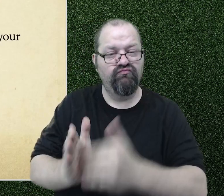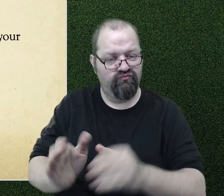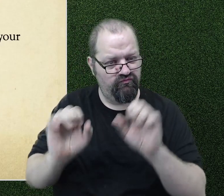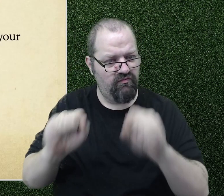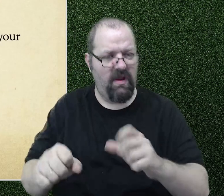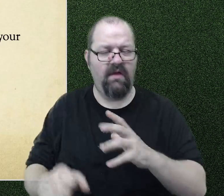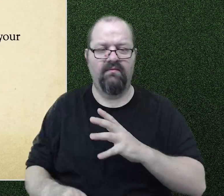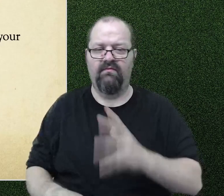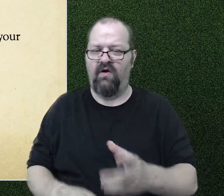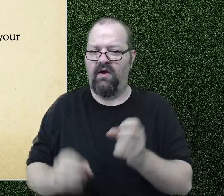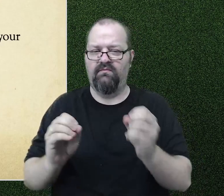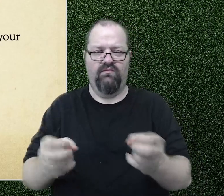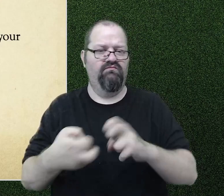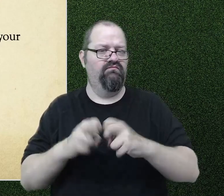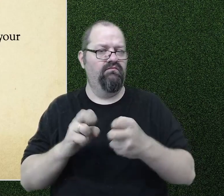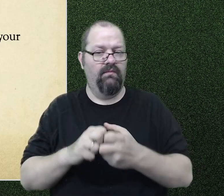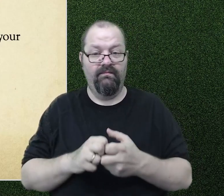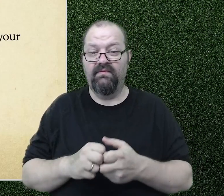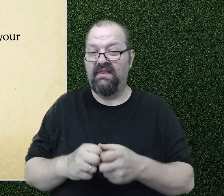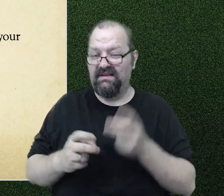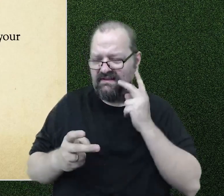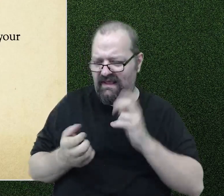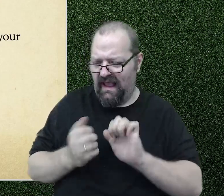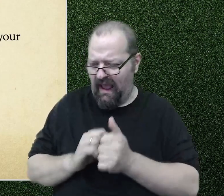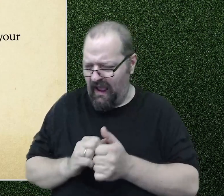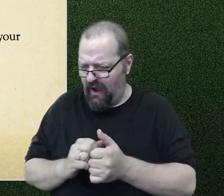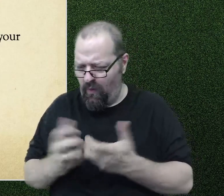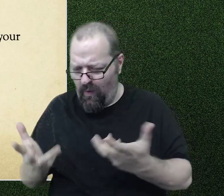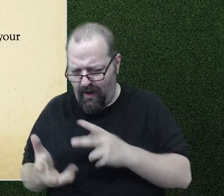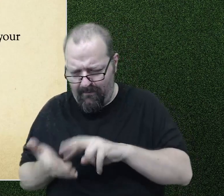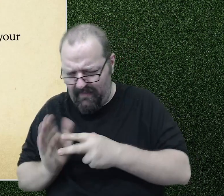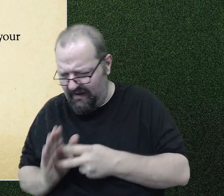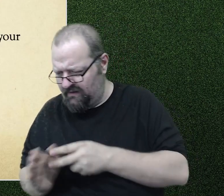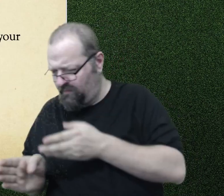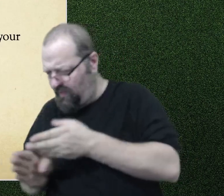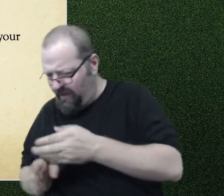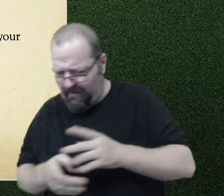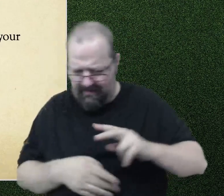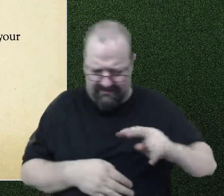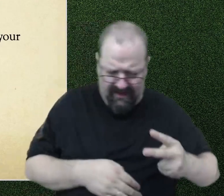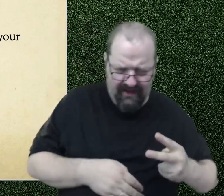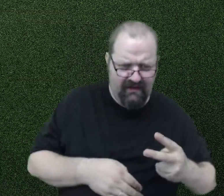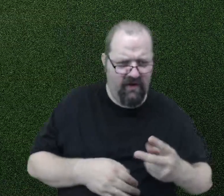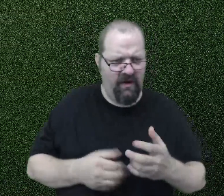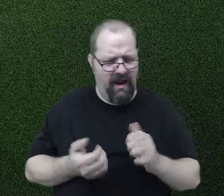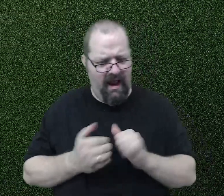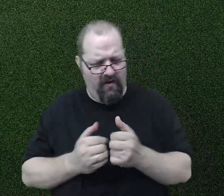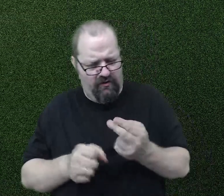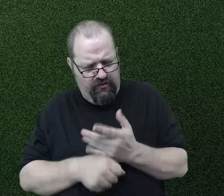how to tell the difference between the two, or how to use them in your academic writing. Good luck.